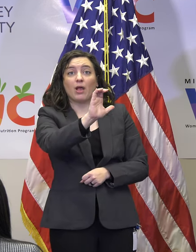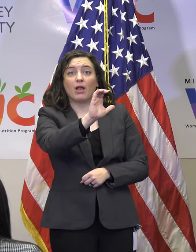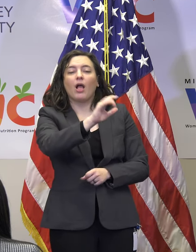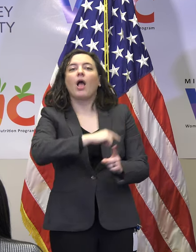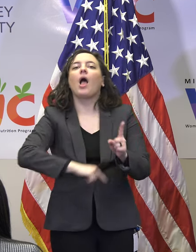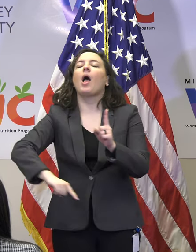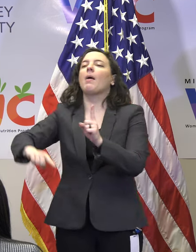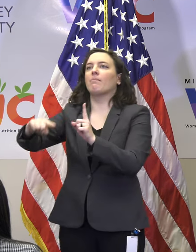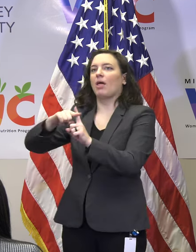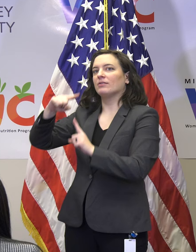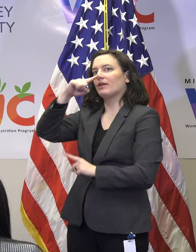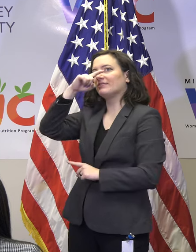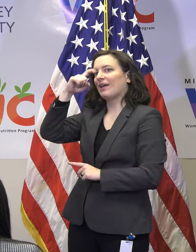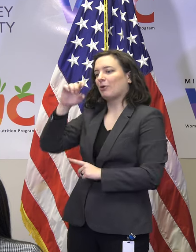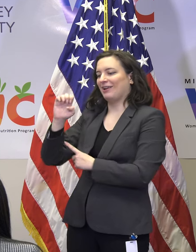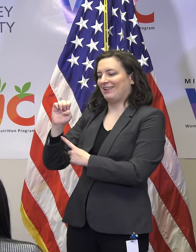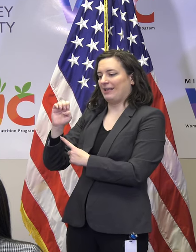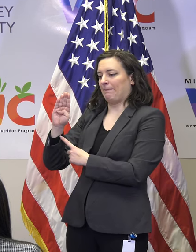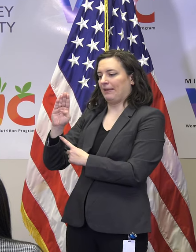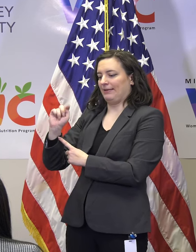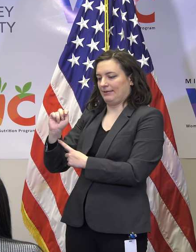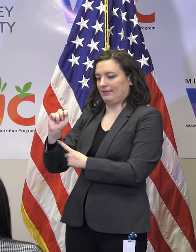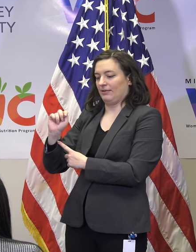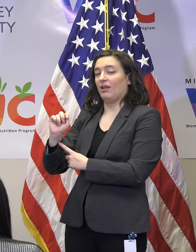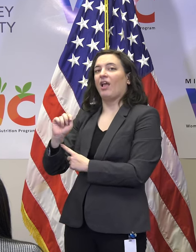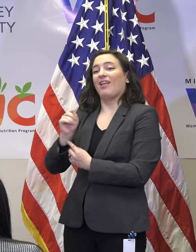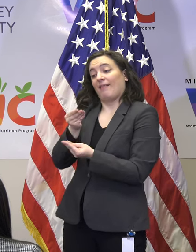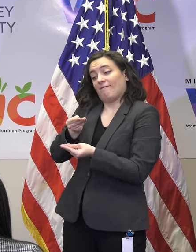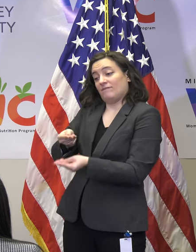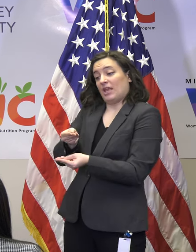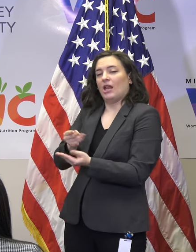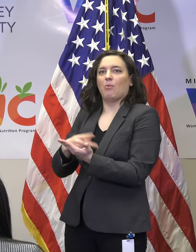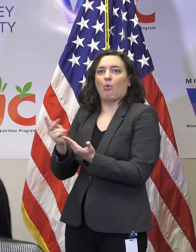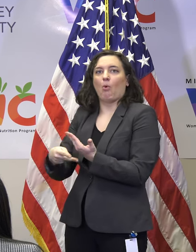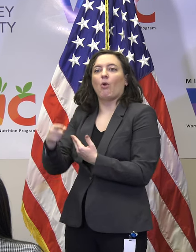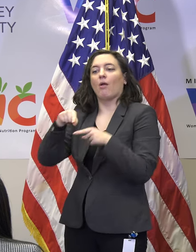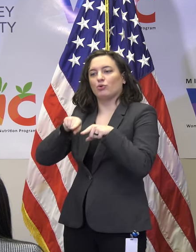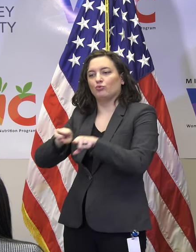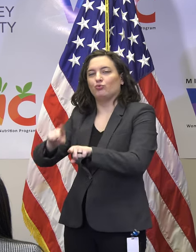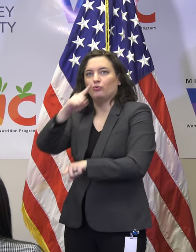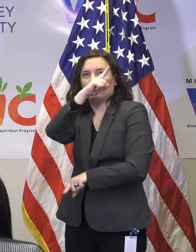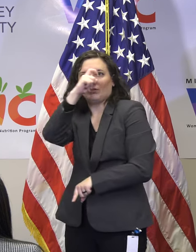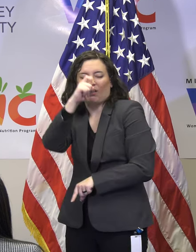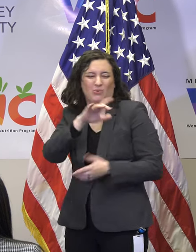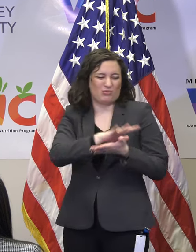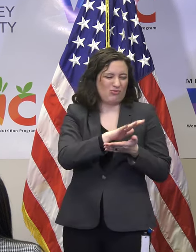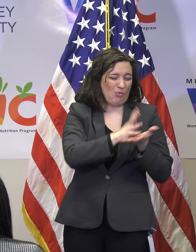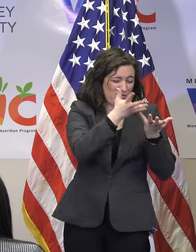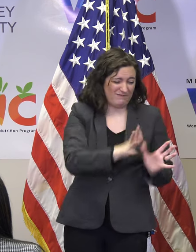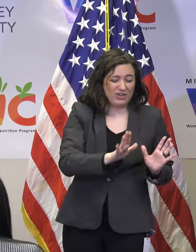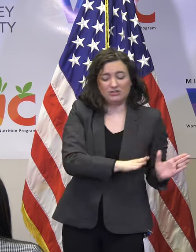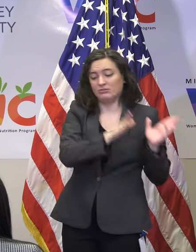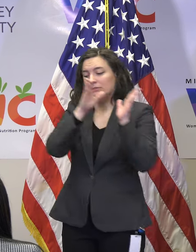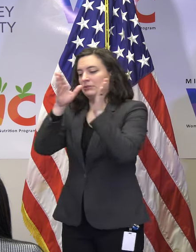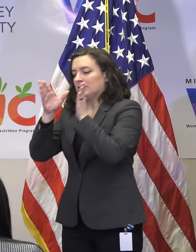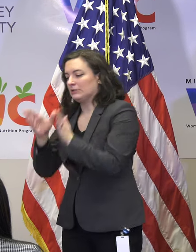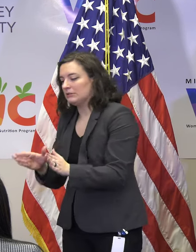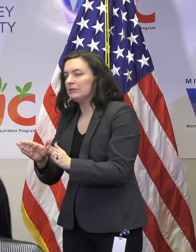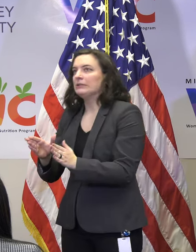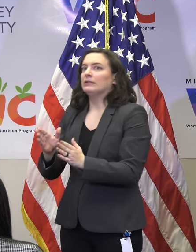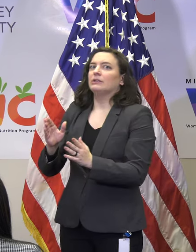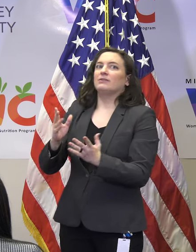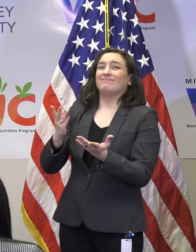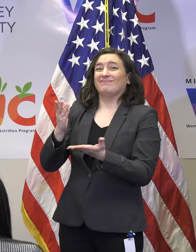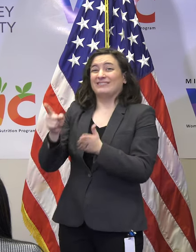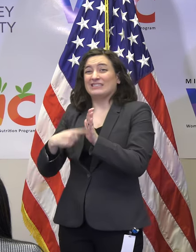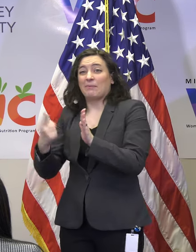summer feeding program, that's going to impact tens of thousands of young people here in the state of Minnesota. As school ends, a